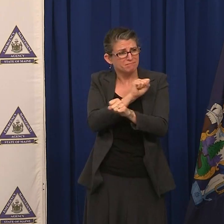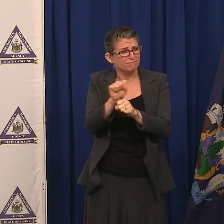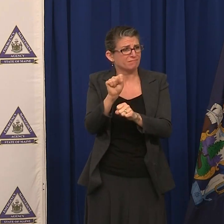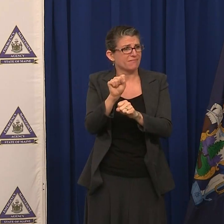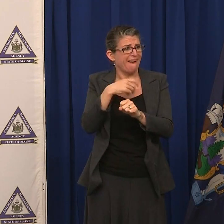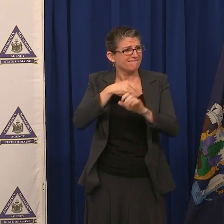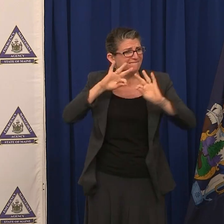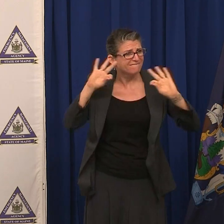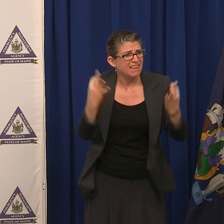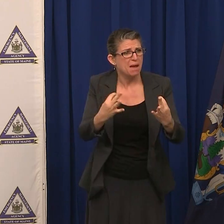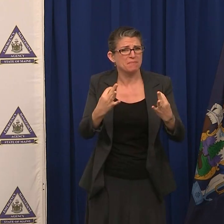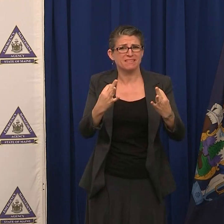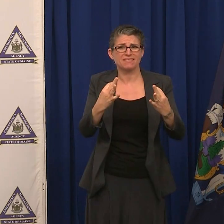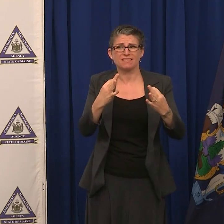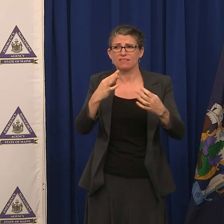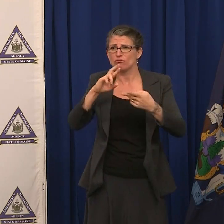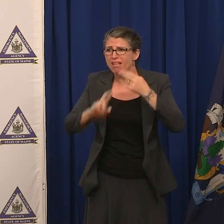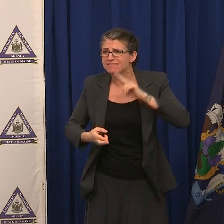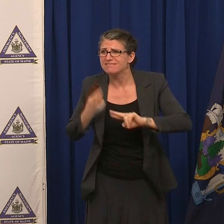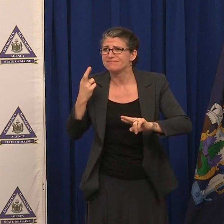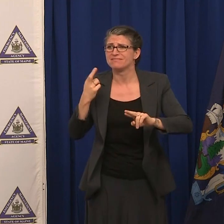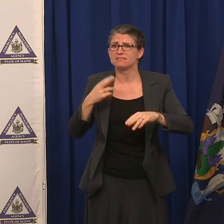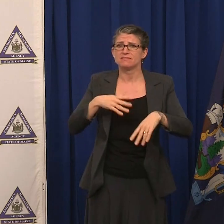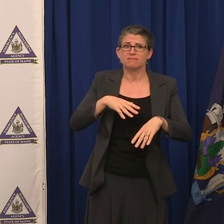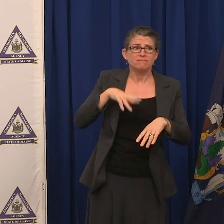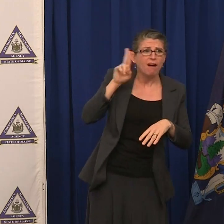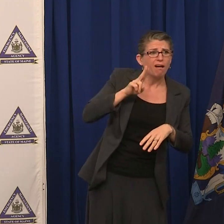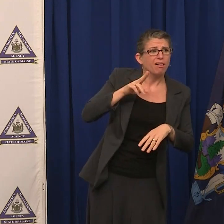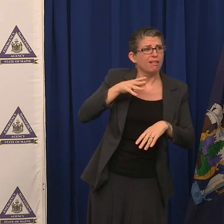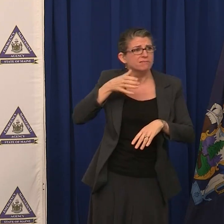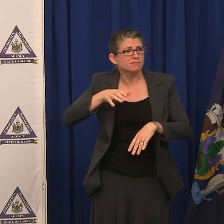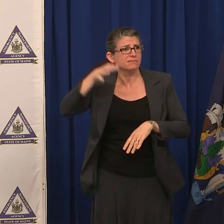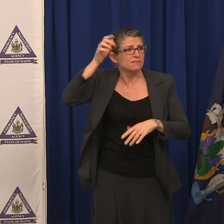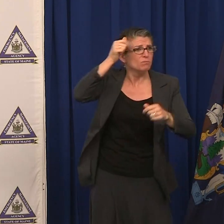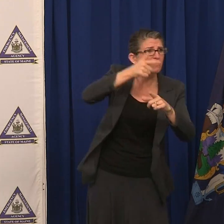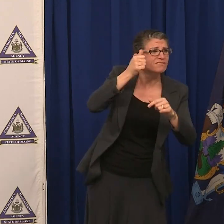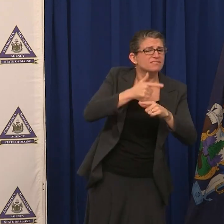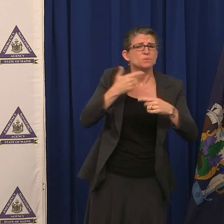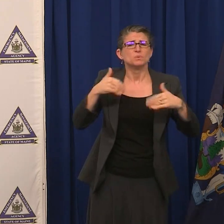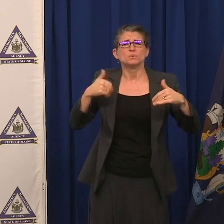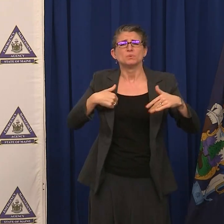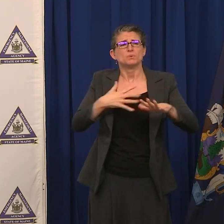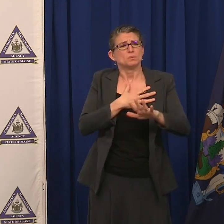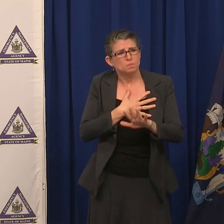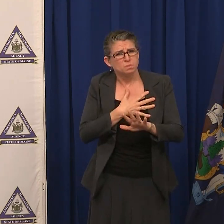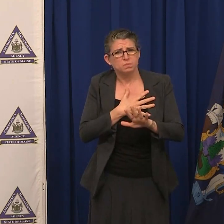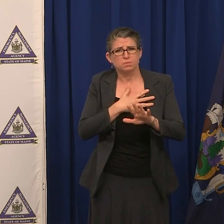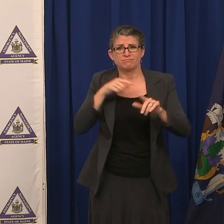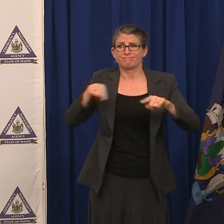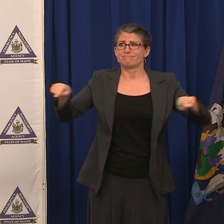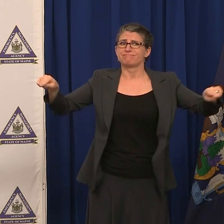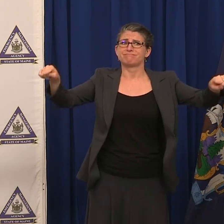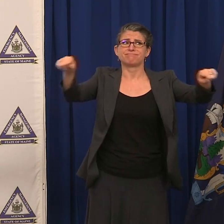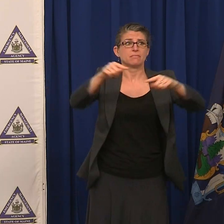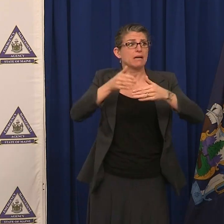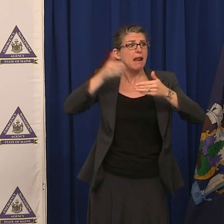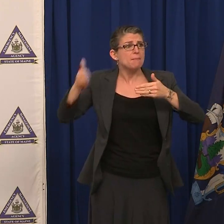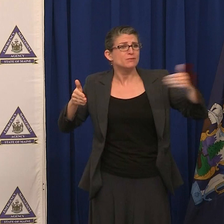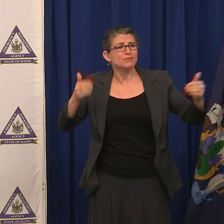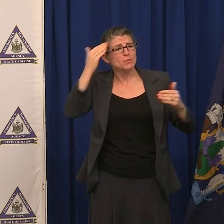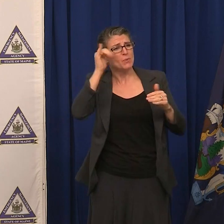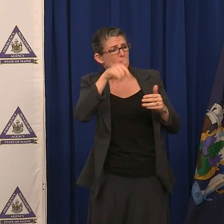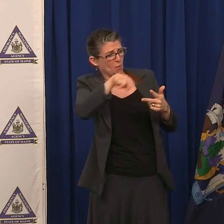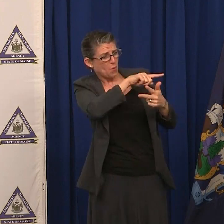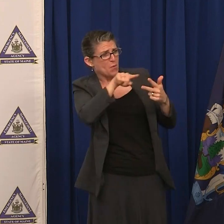mother, daughter, child, friend, and neighbor. On behalf of the Maine